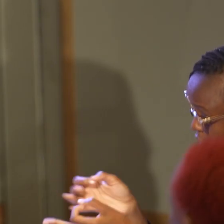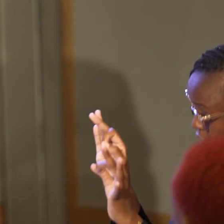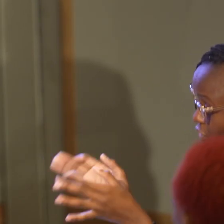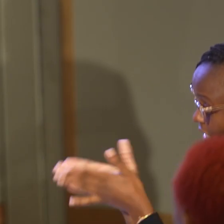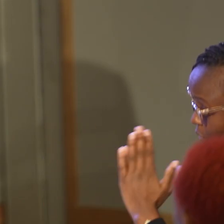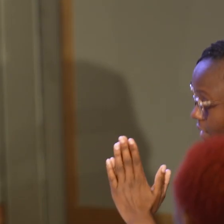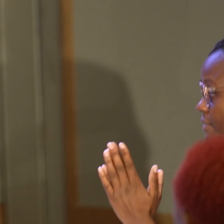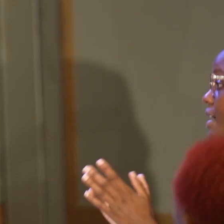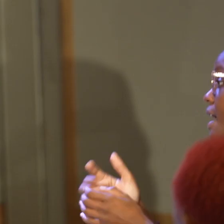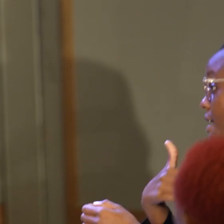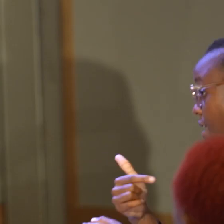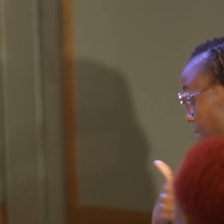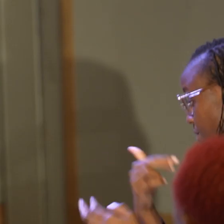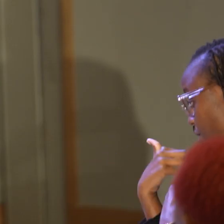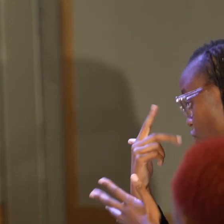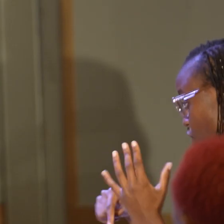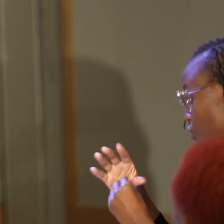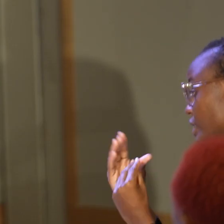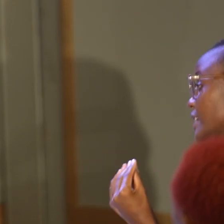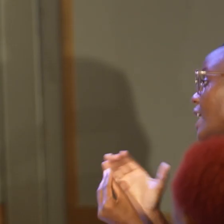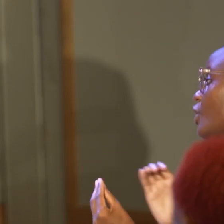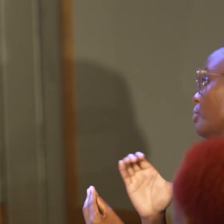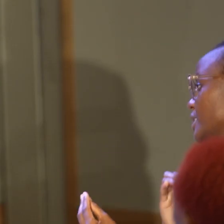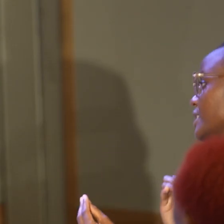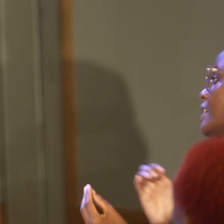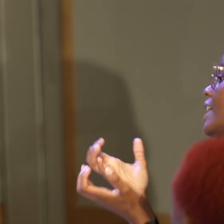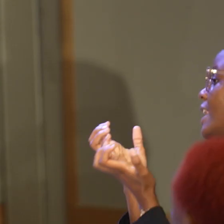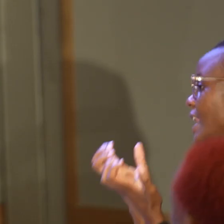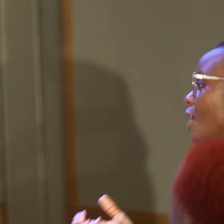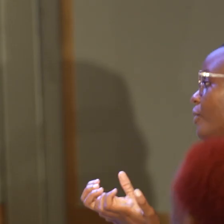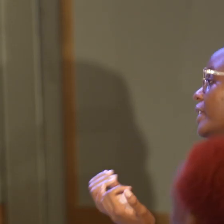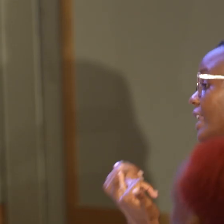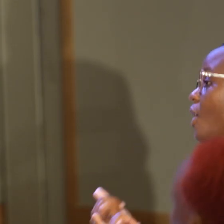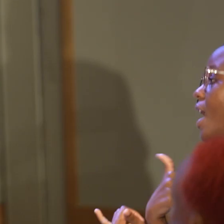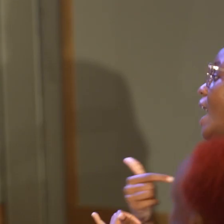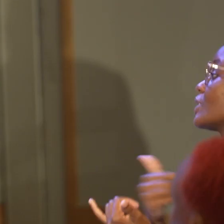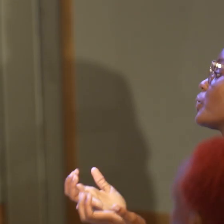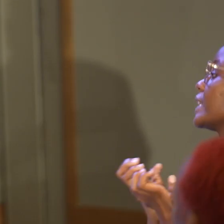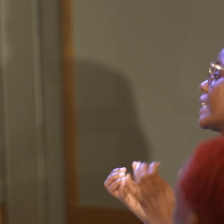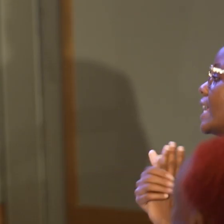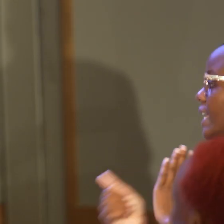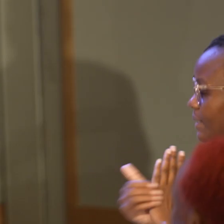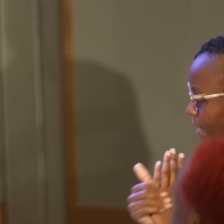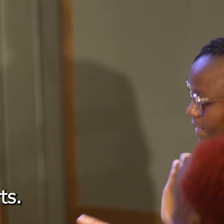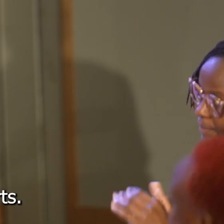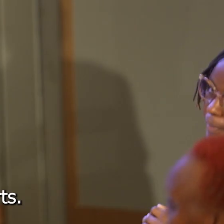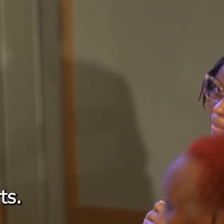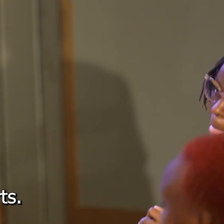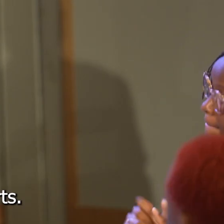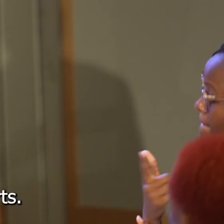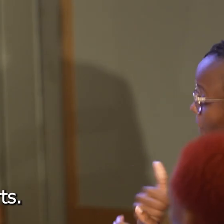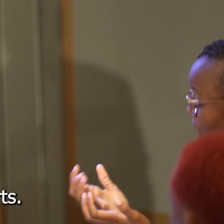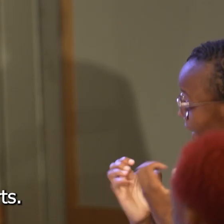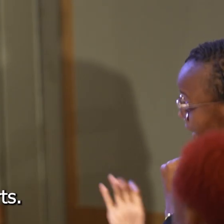established a committee. Now we need experts. Apart from having the countries, now we